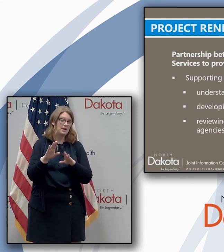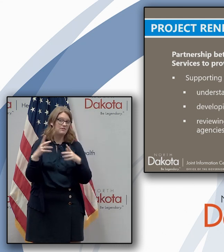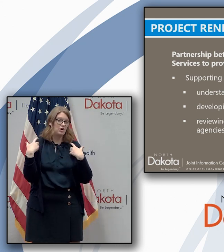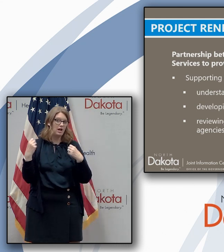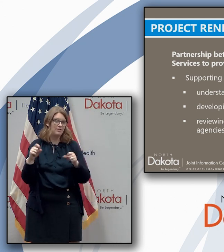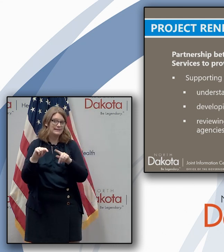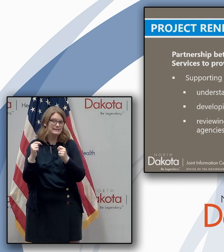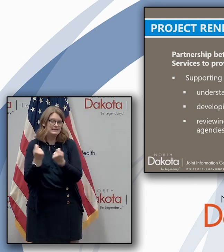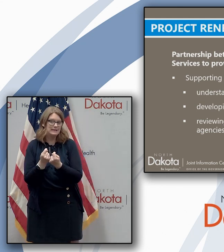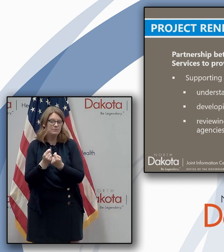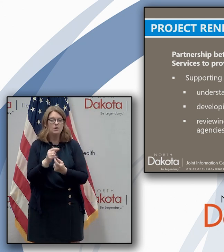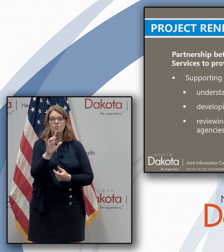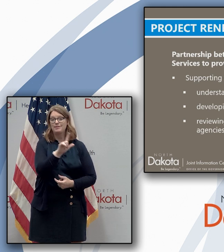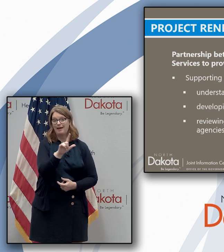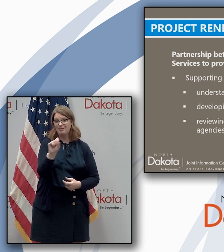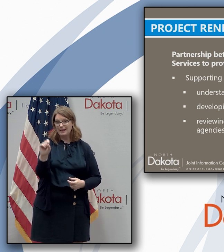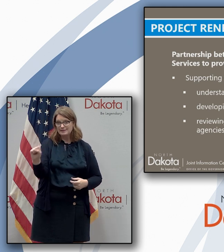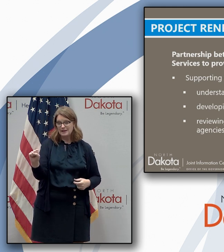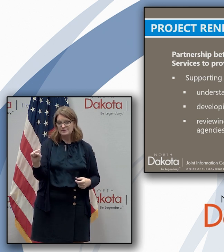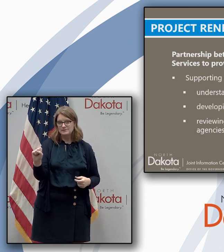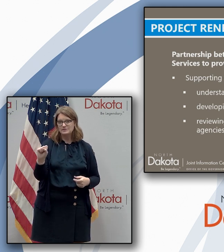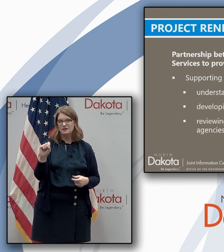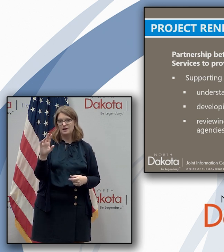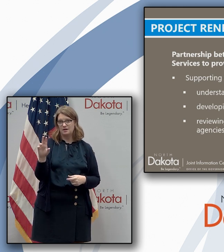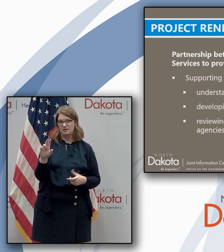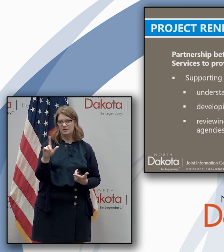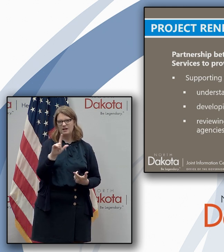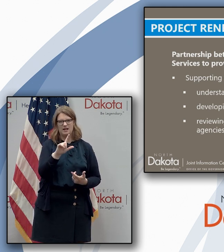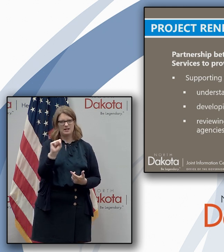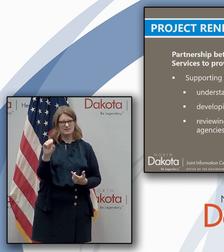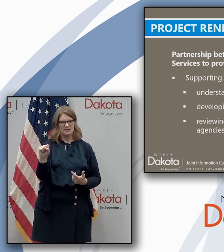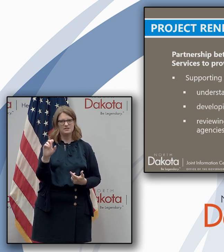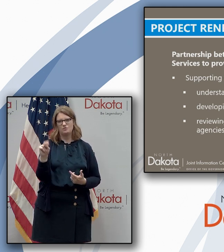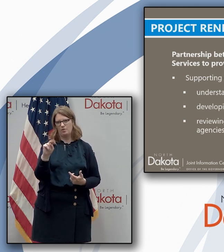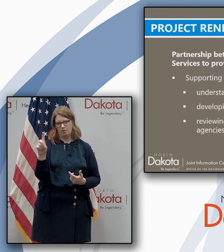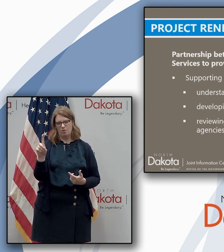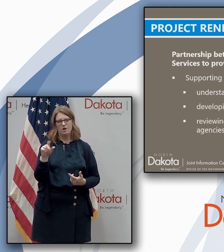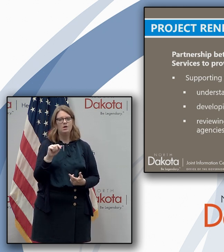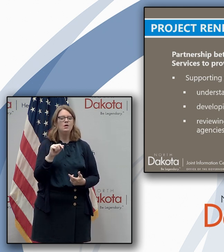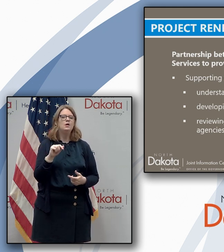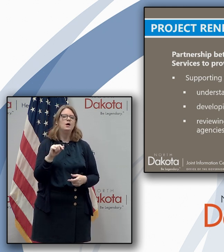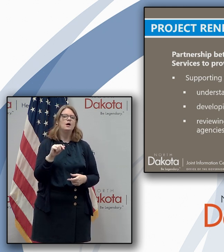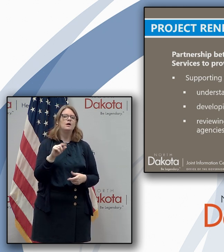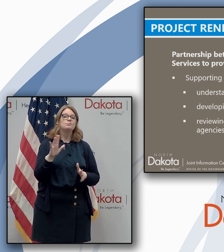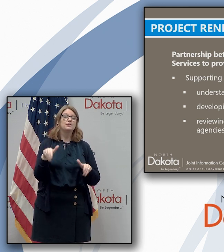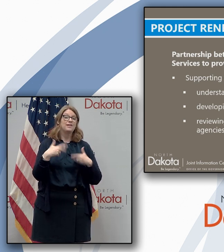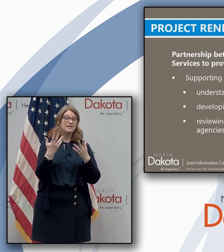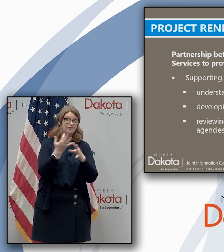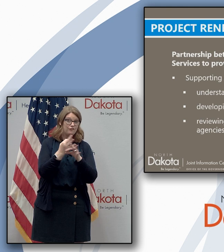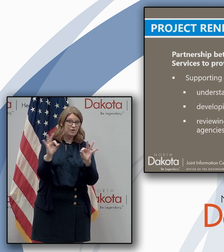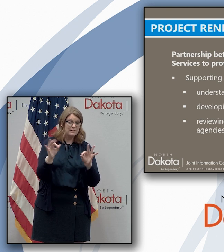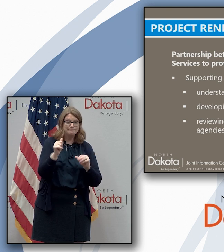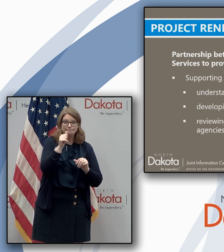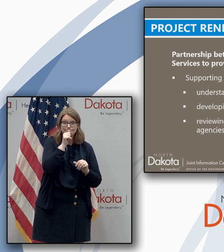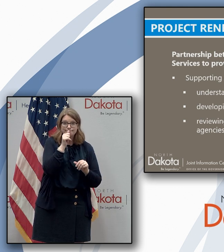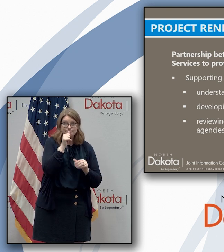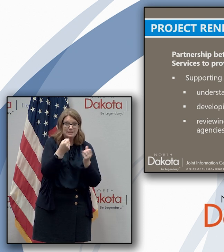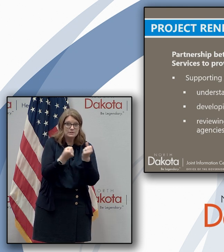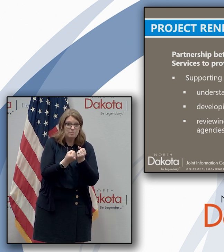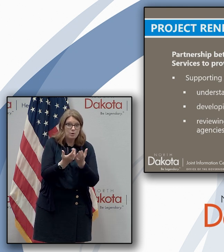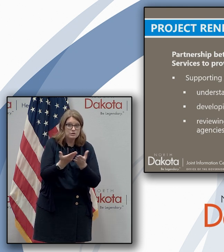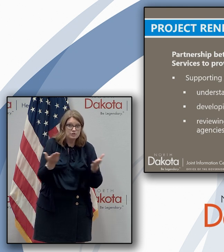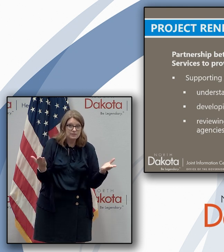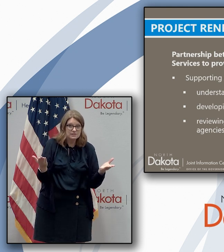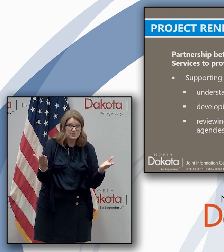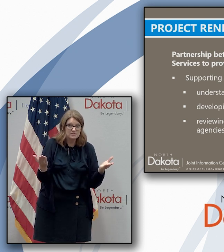health team with Lutheran Social Services of North Dakota, or LSS, and this will provide free and anonymous support services to